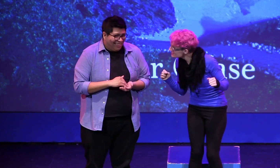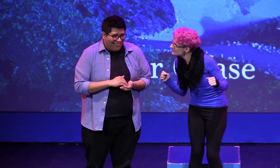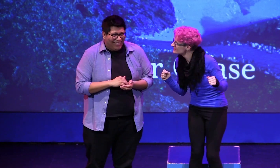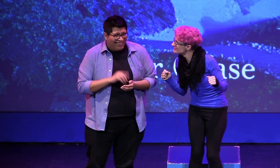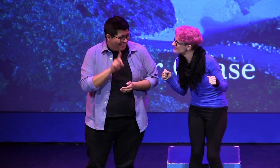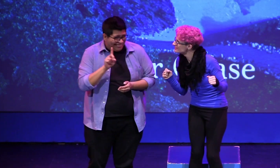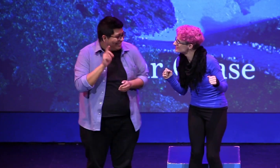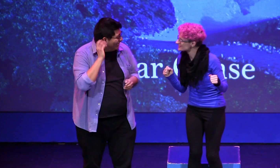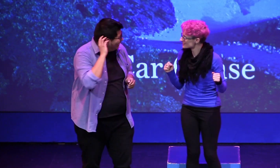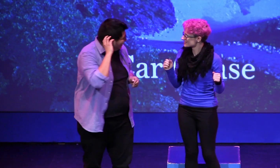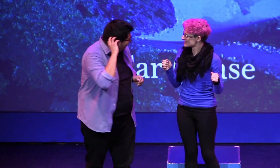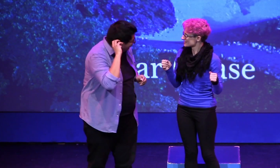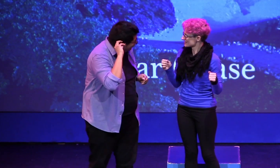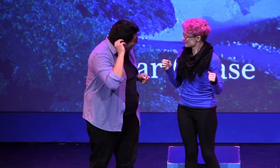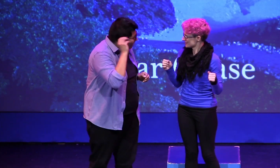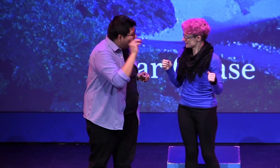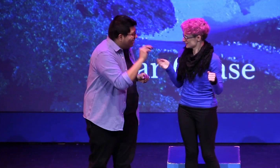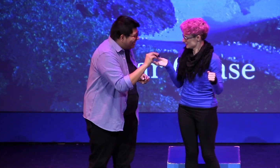Again? yeah. Alright, can you hold this for me, please?